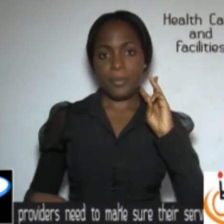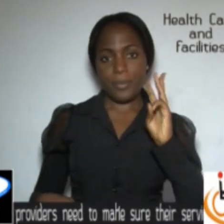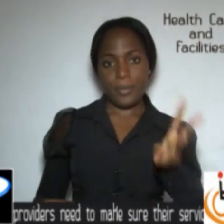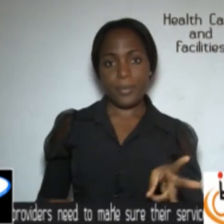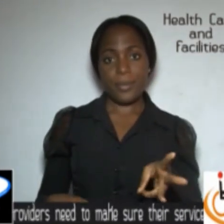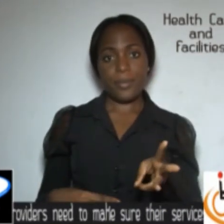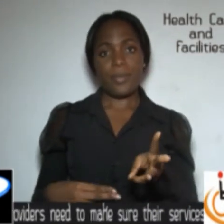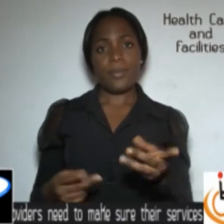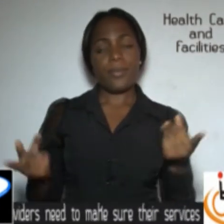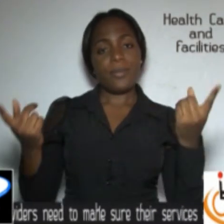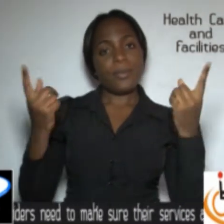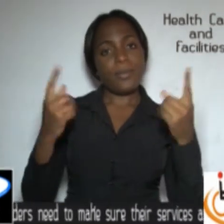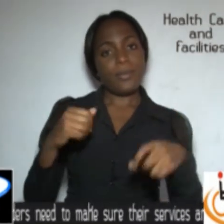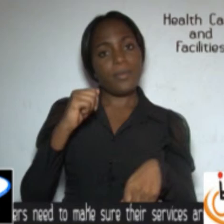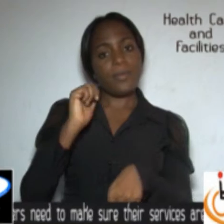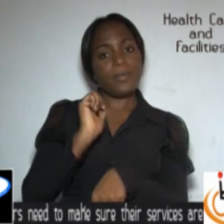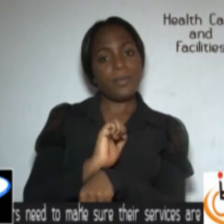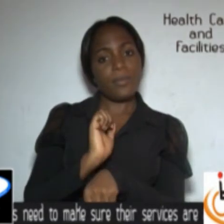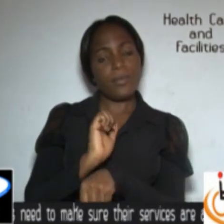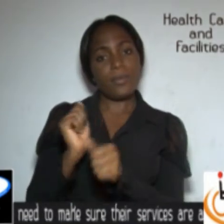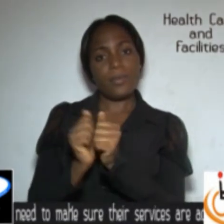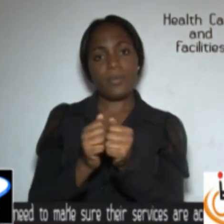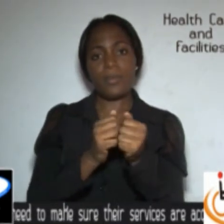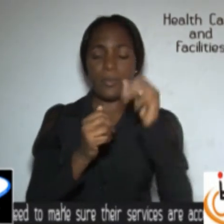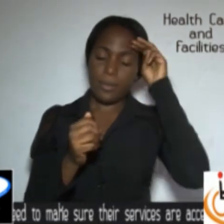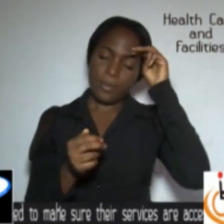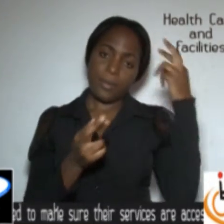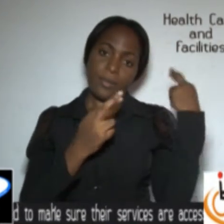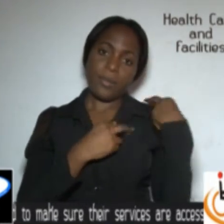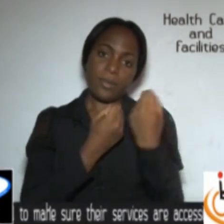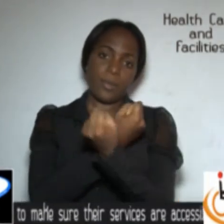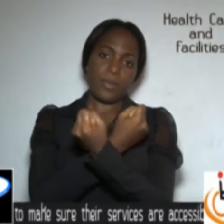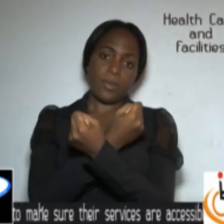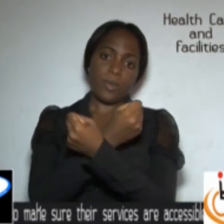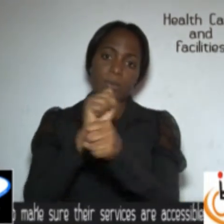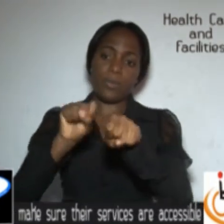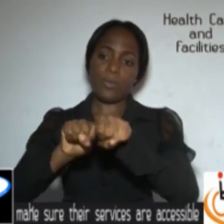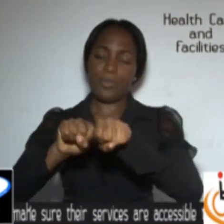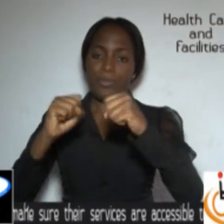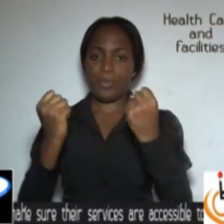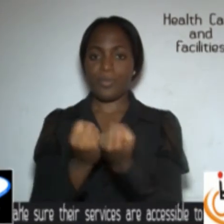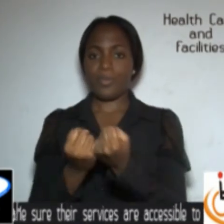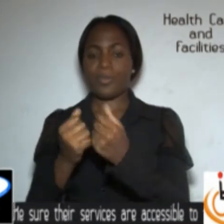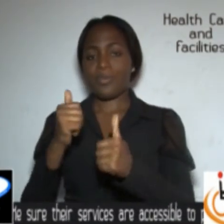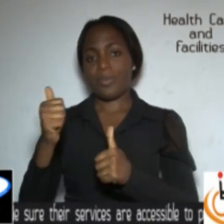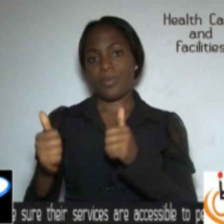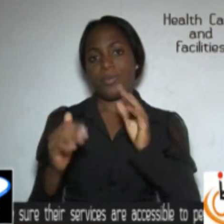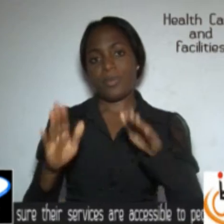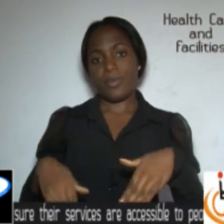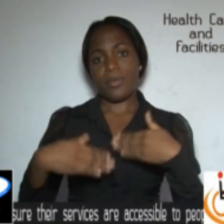in collaboration with the ministry responsible for social welfare, provide for periodic screening of children in order